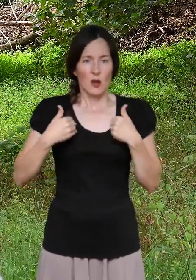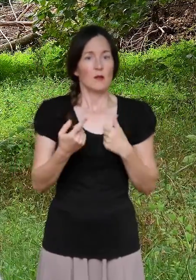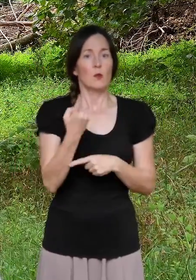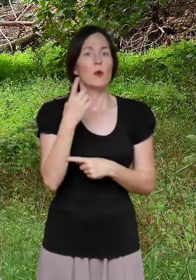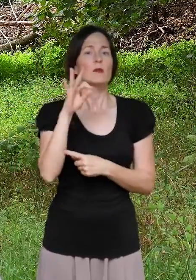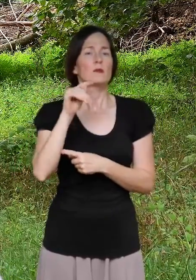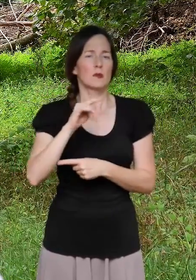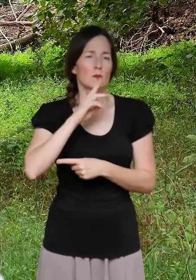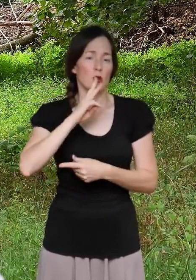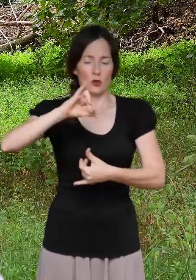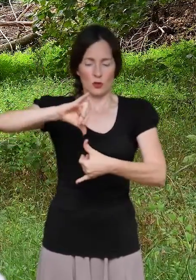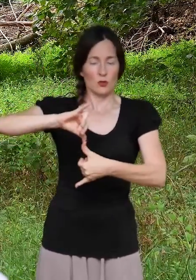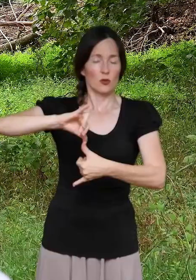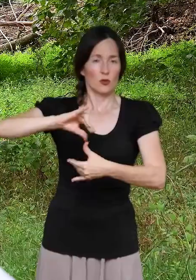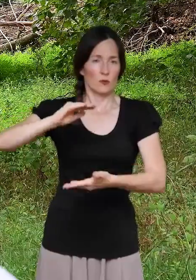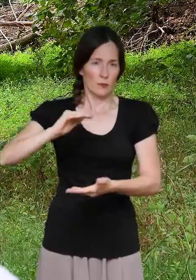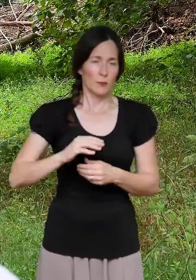permitting.